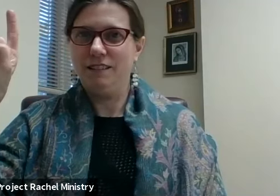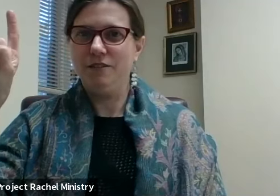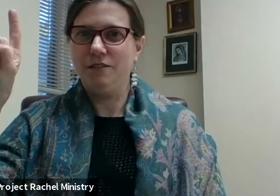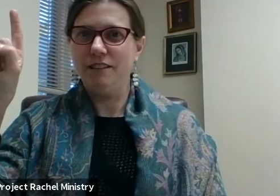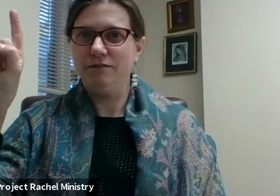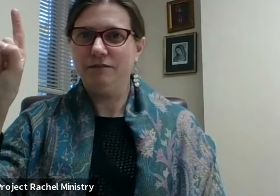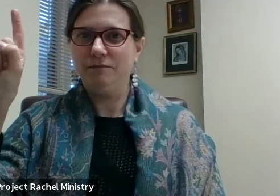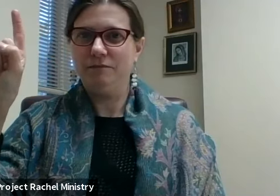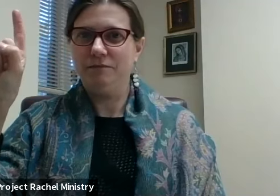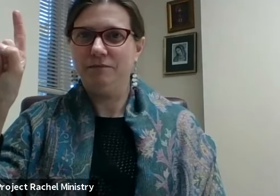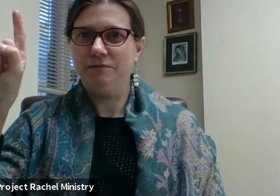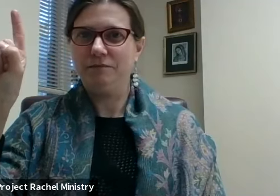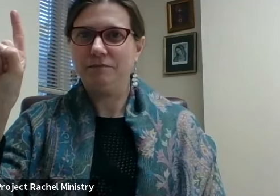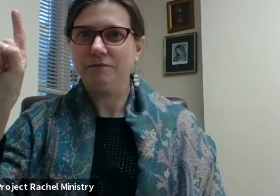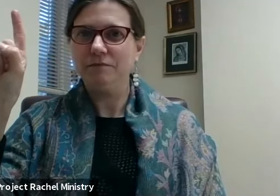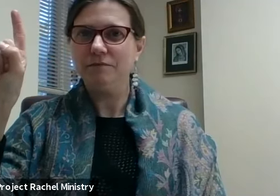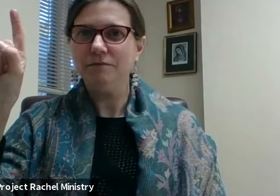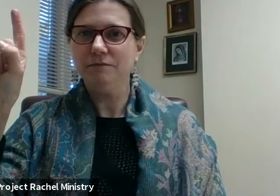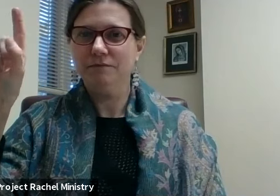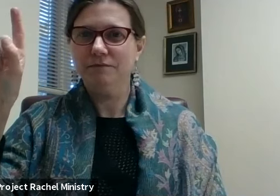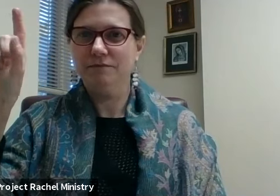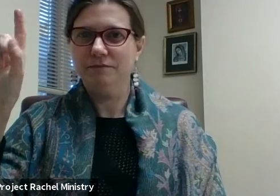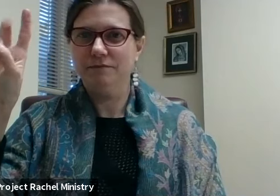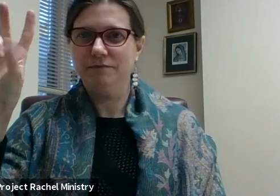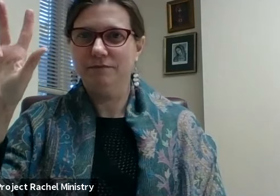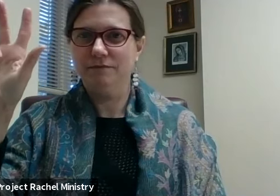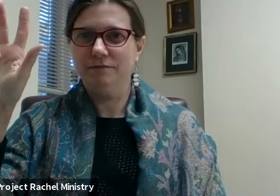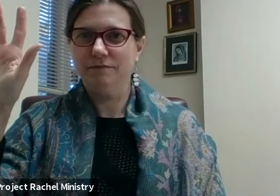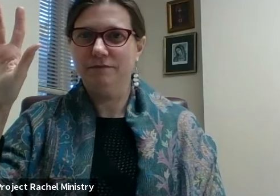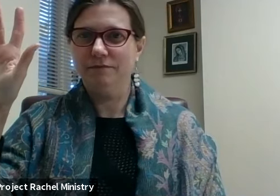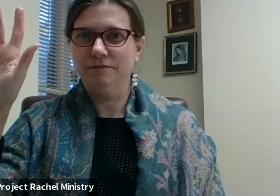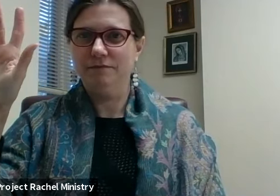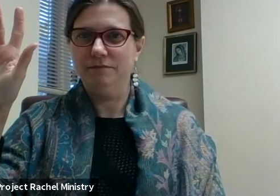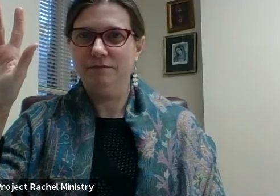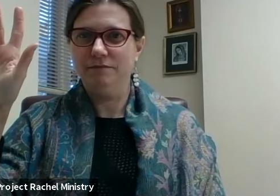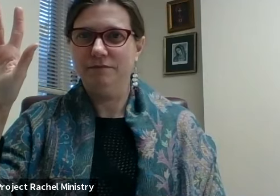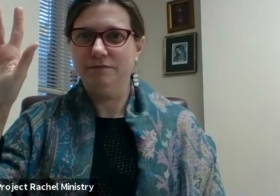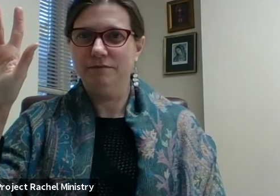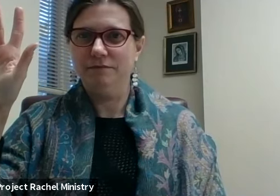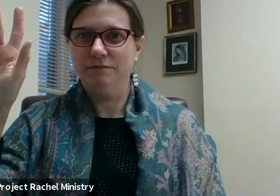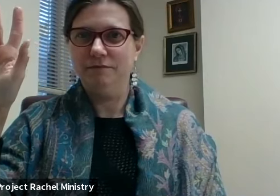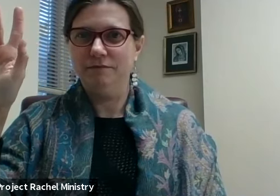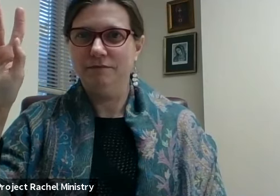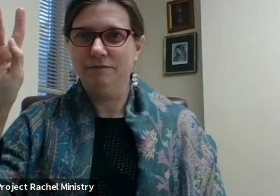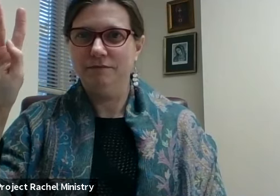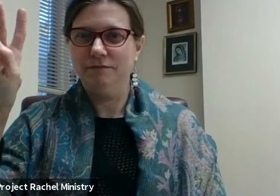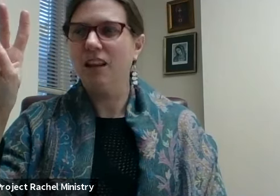finger. So you need 3 fingers. Put your thumb on that middle knuckle of your